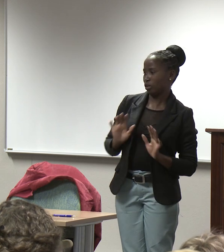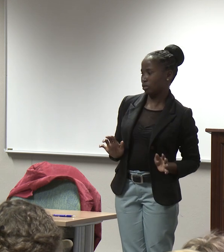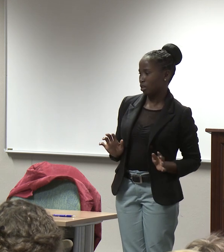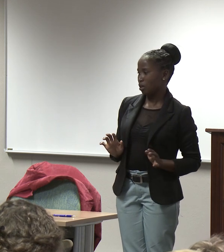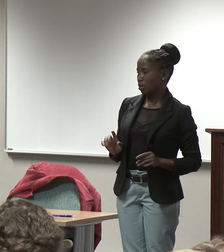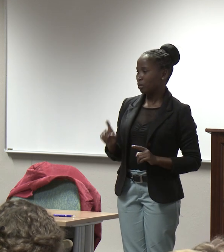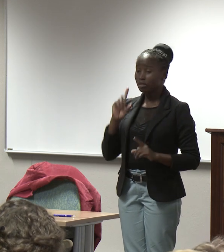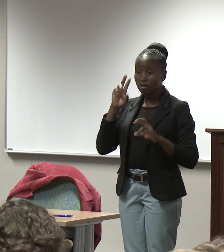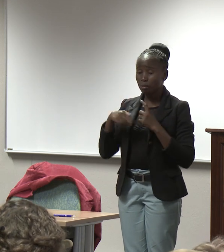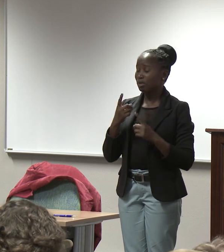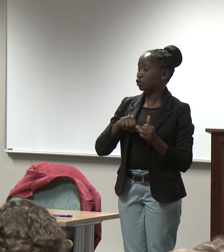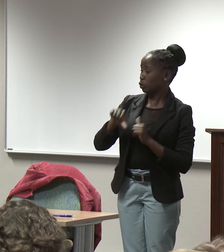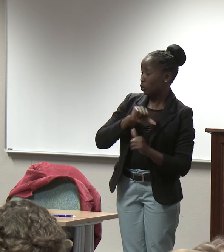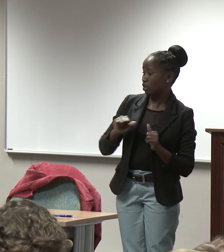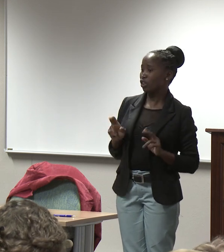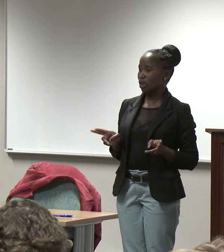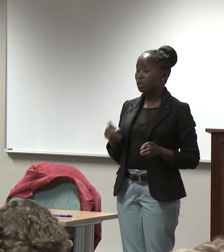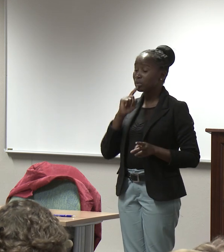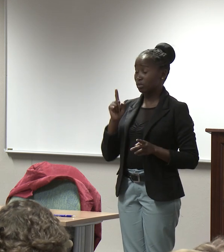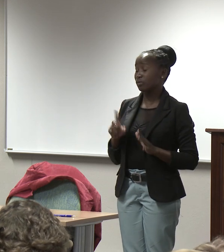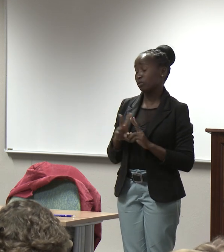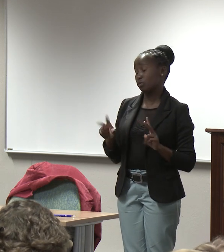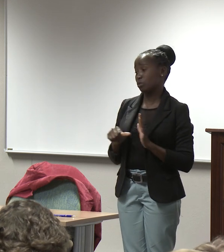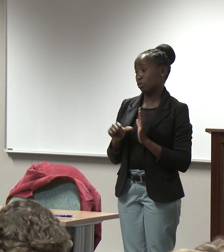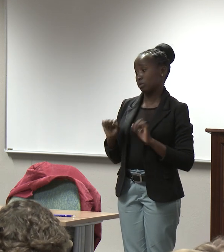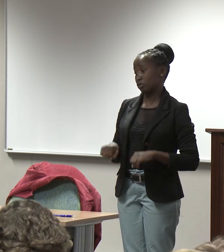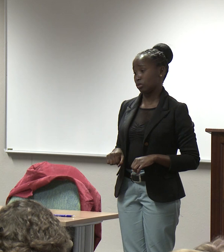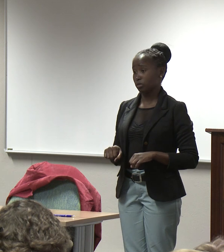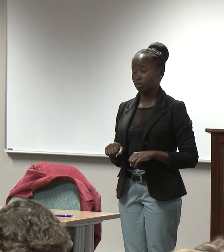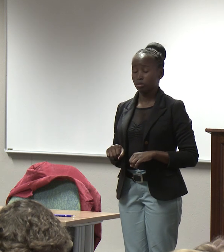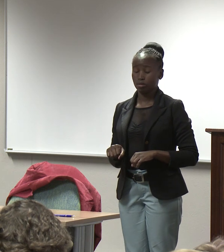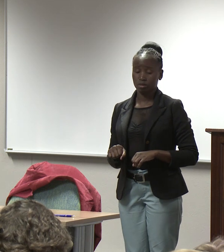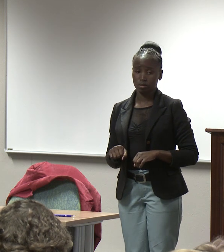between society and nature is absolutely crucial to Western thinking.